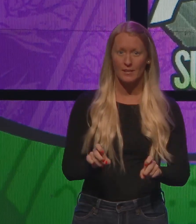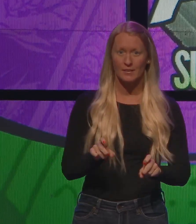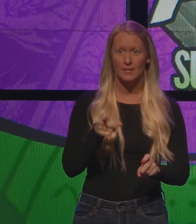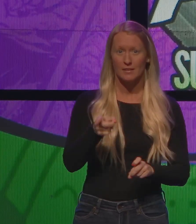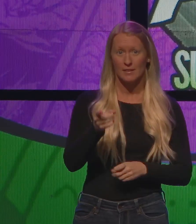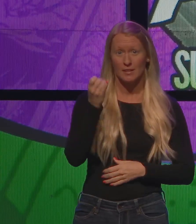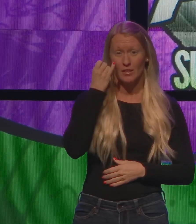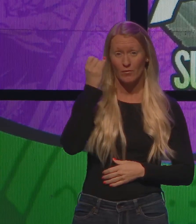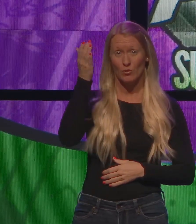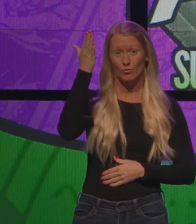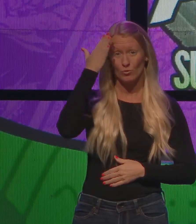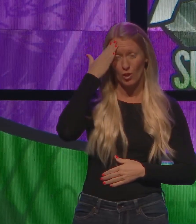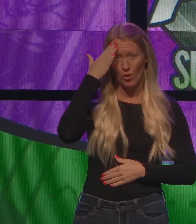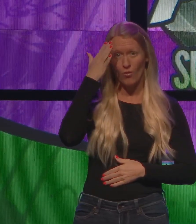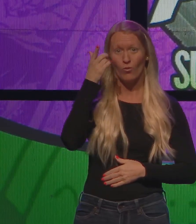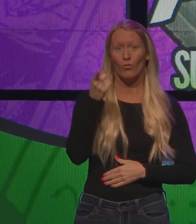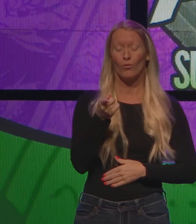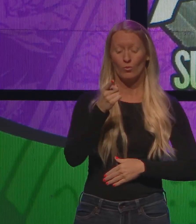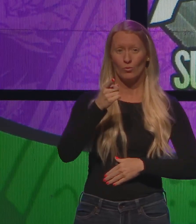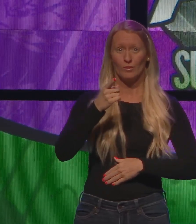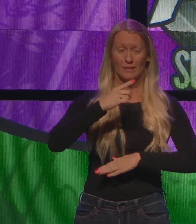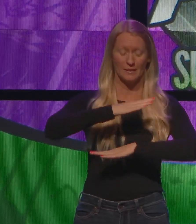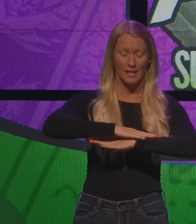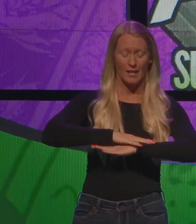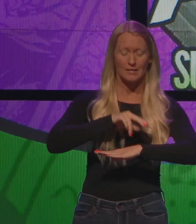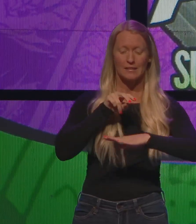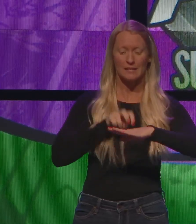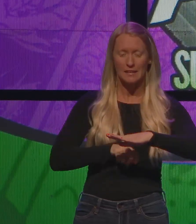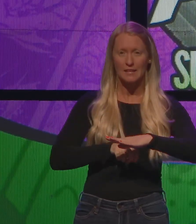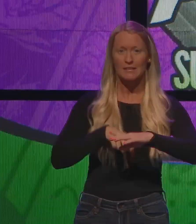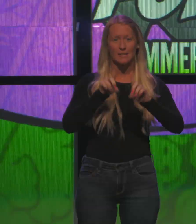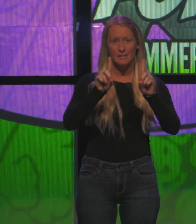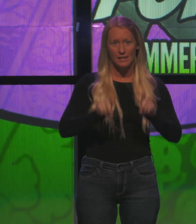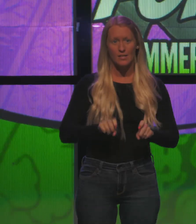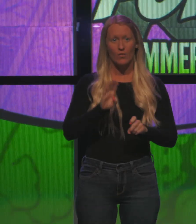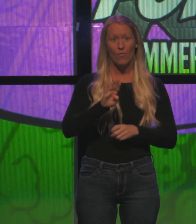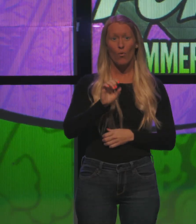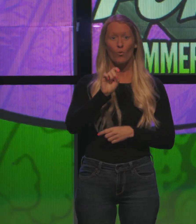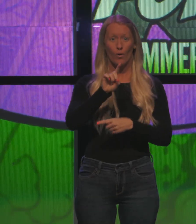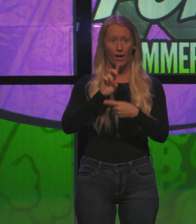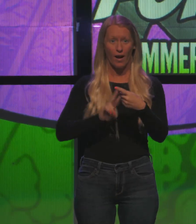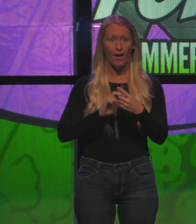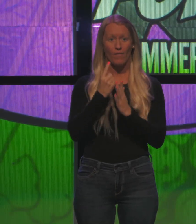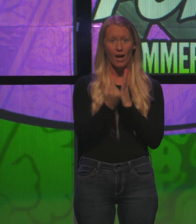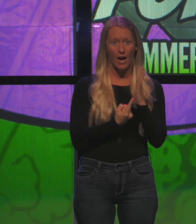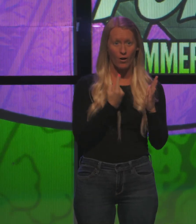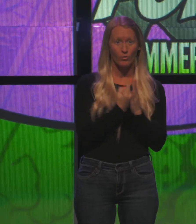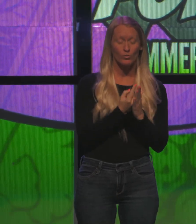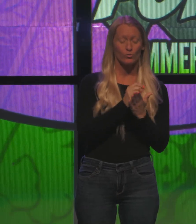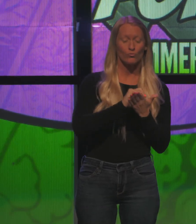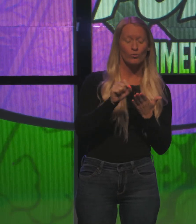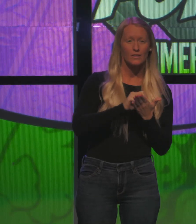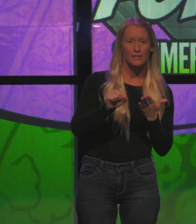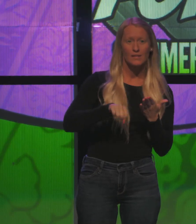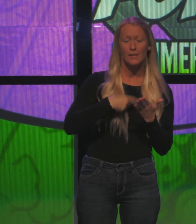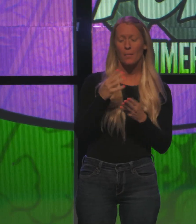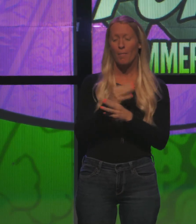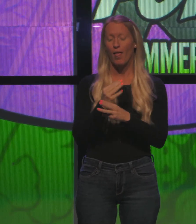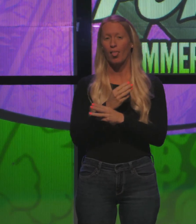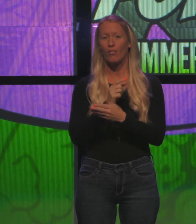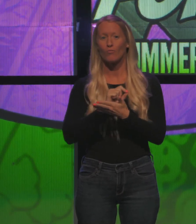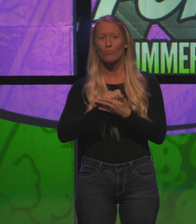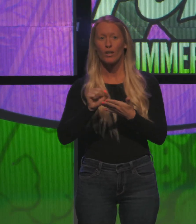for 4.5 hours. And they tested me on reading, math, and writing. So algebra from 15 years